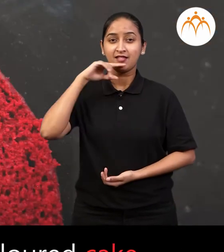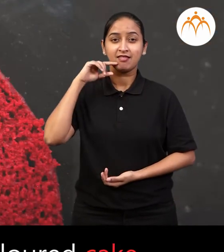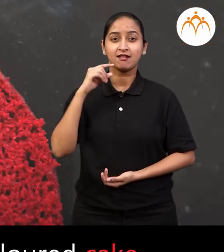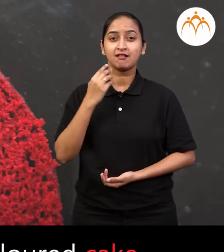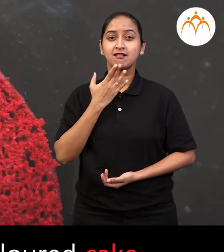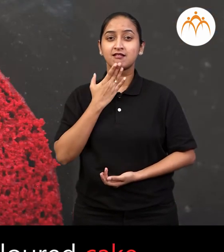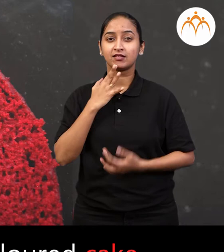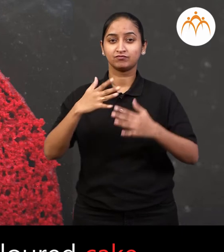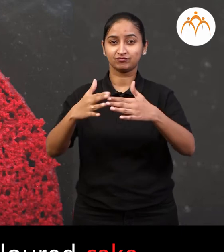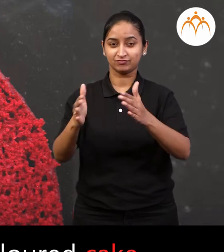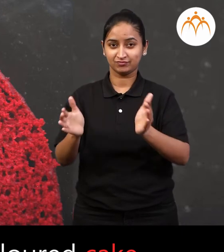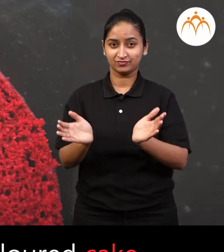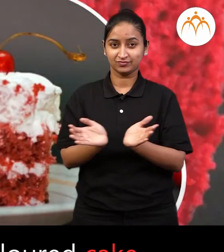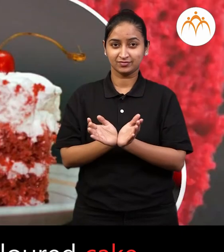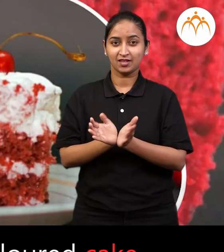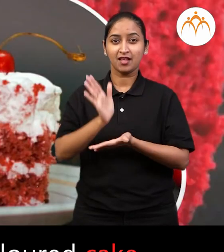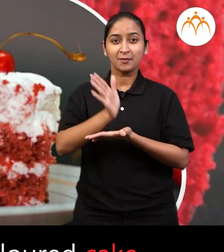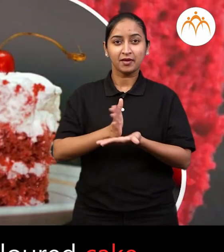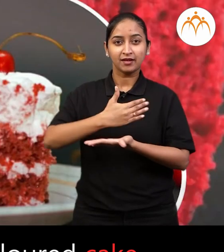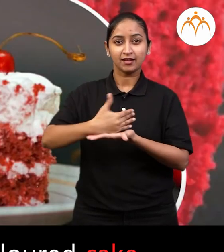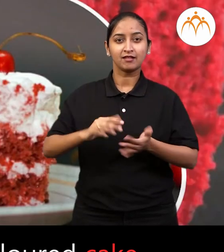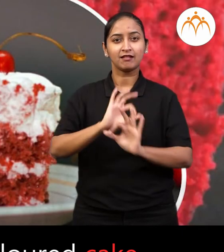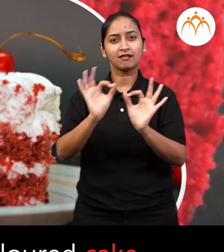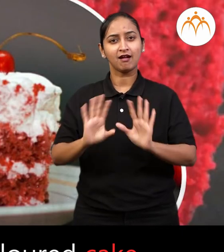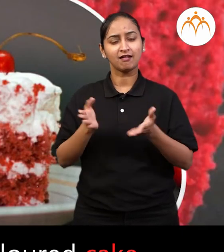She made a red colored cake.